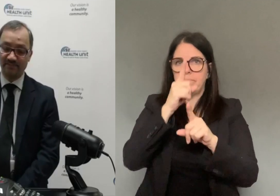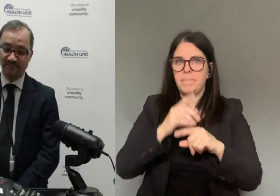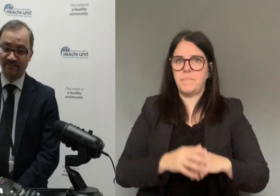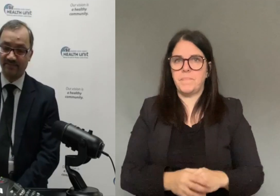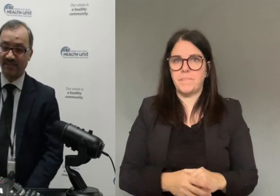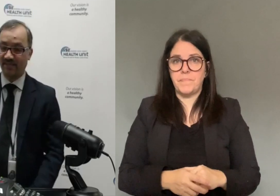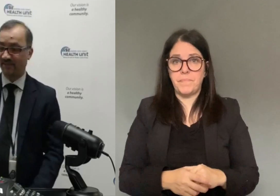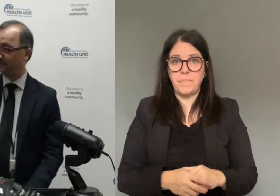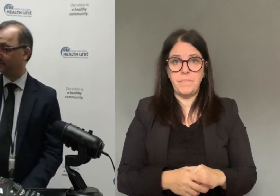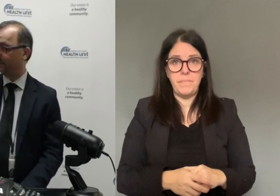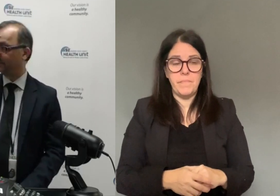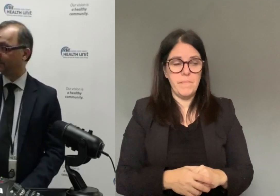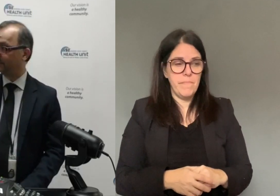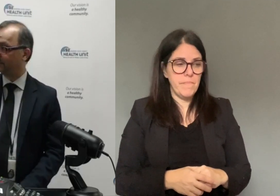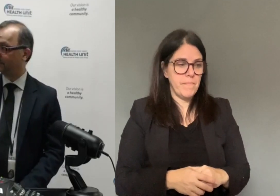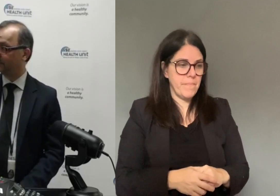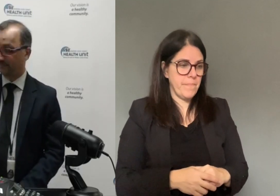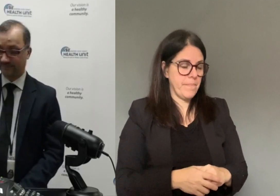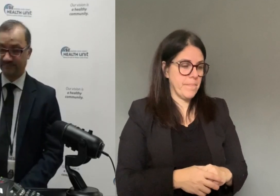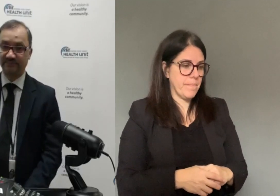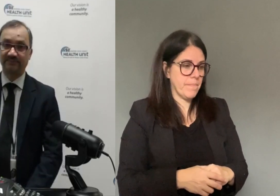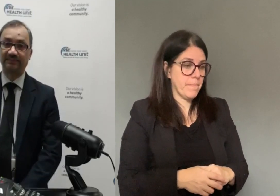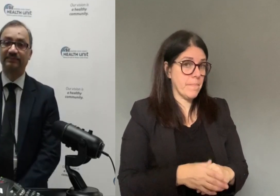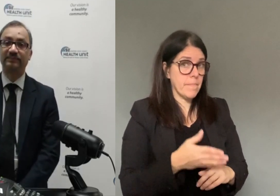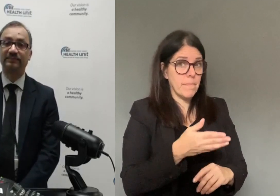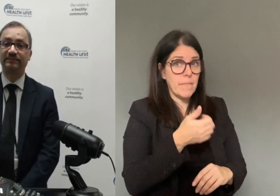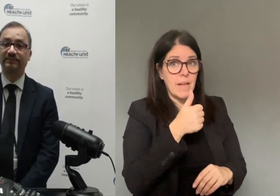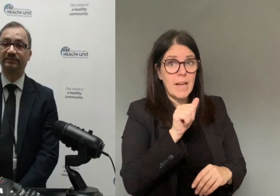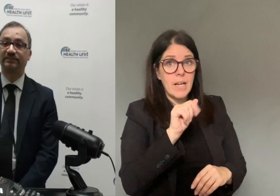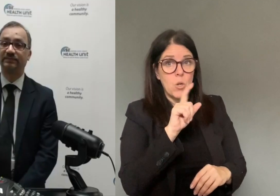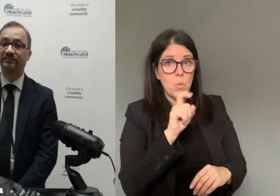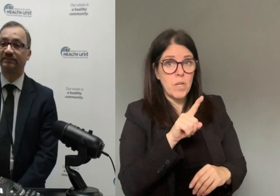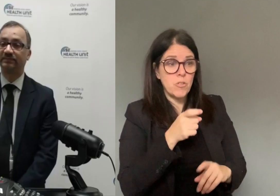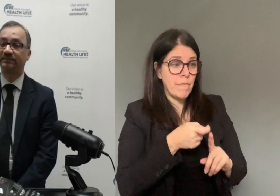Okay. Any further questions from CBC?